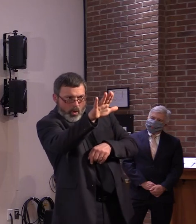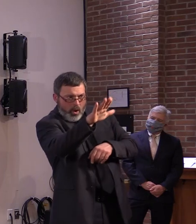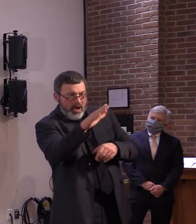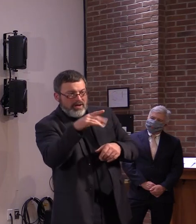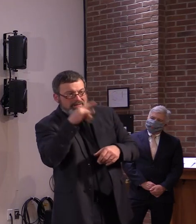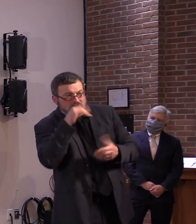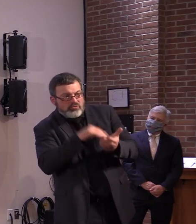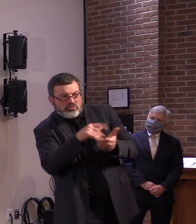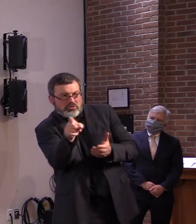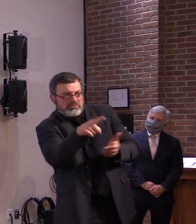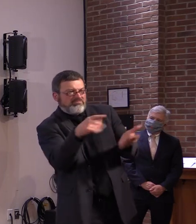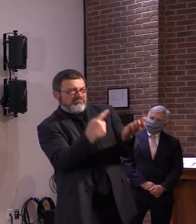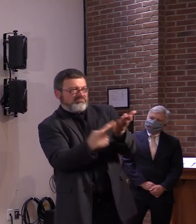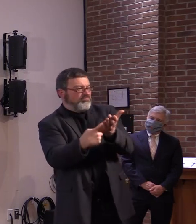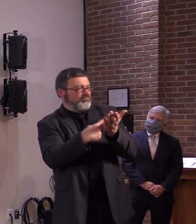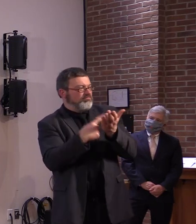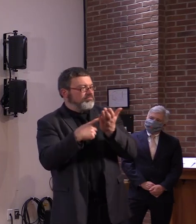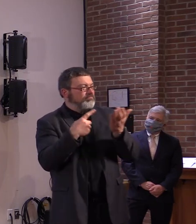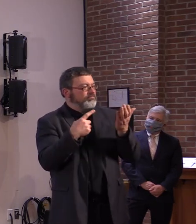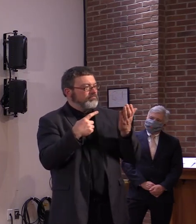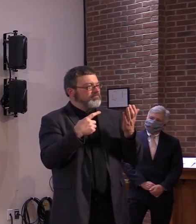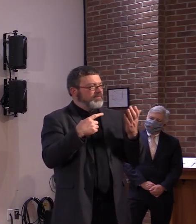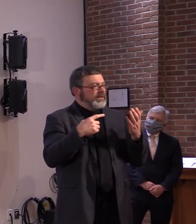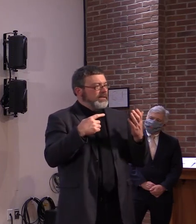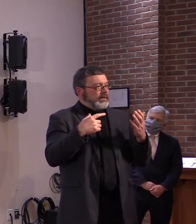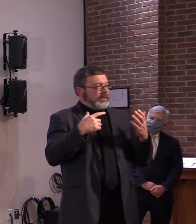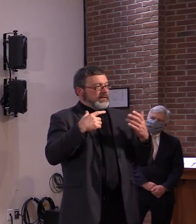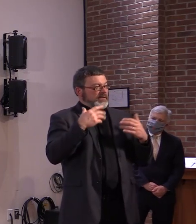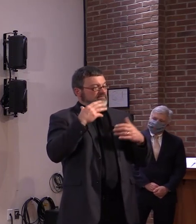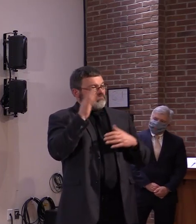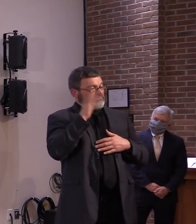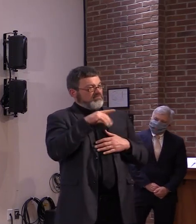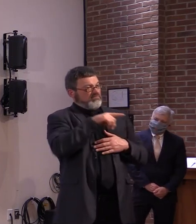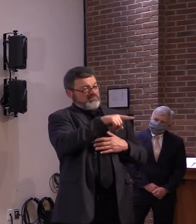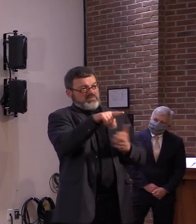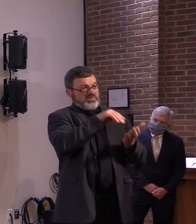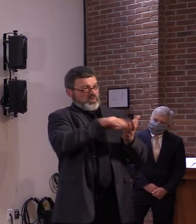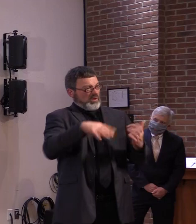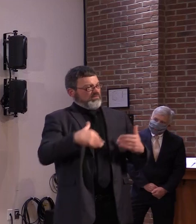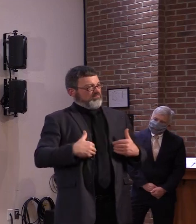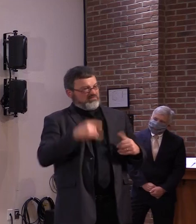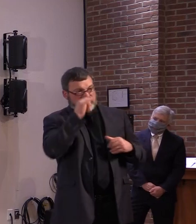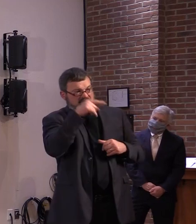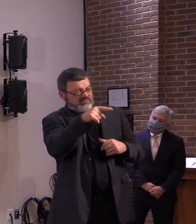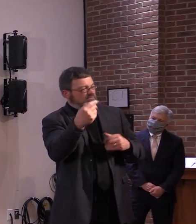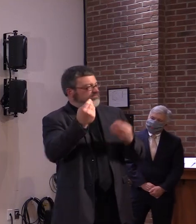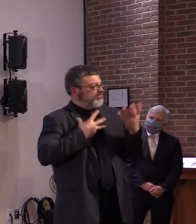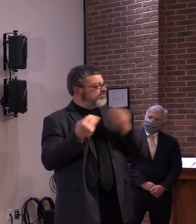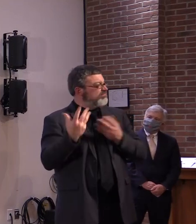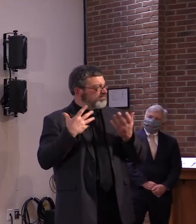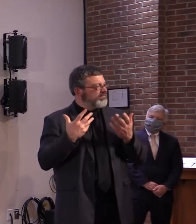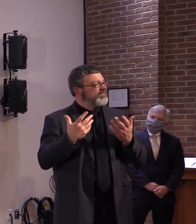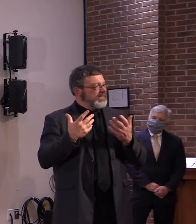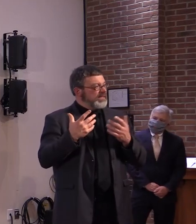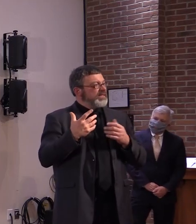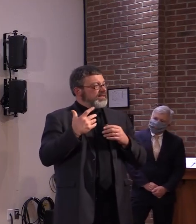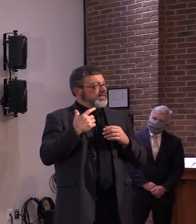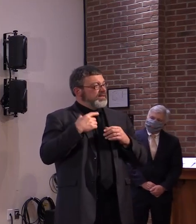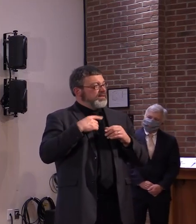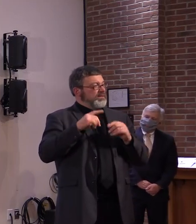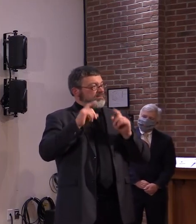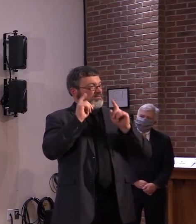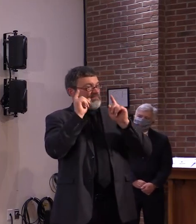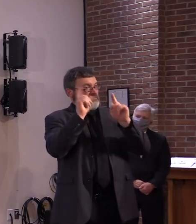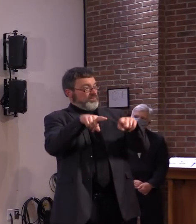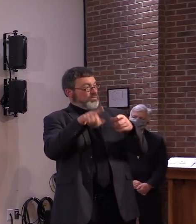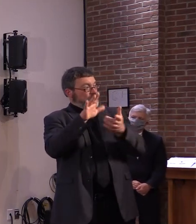you. So many students tell me that even with 2 days back with hybrid, that those 2 days, they feel a difference